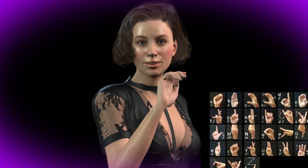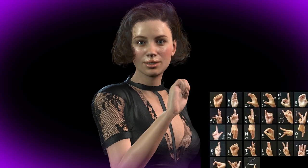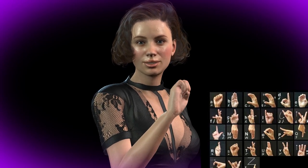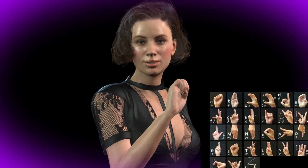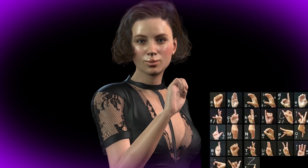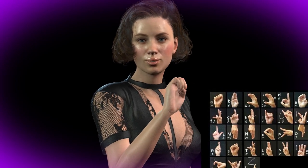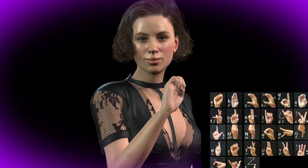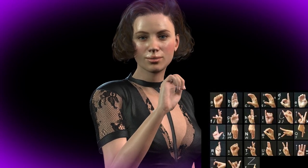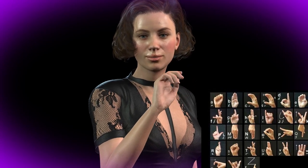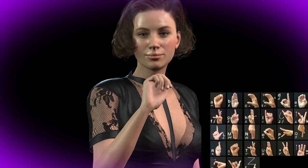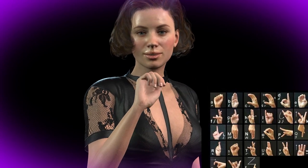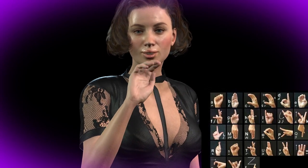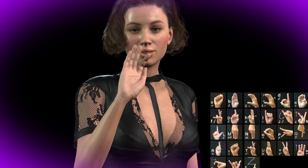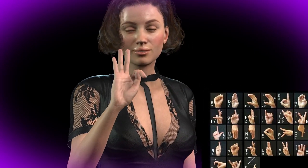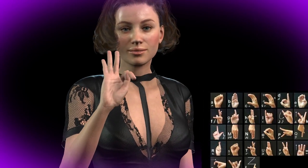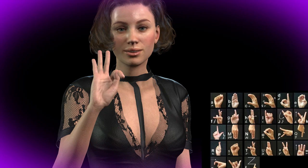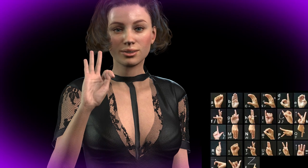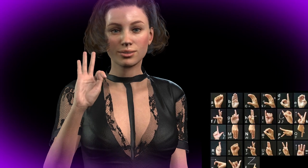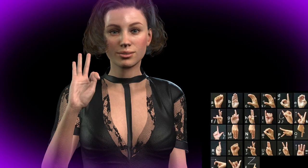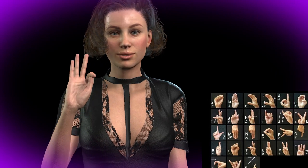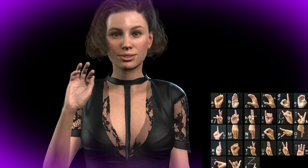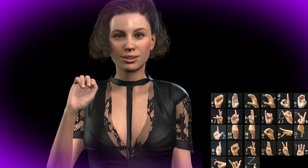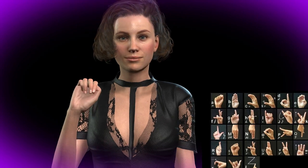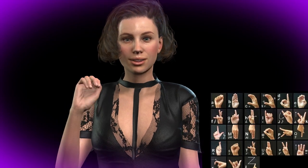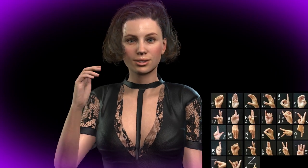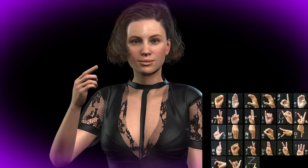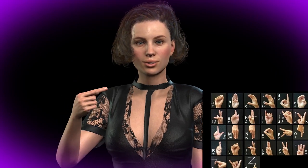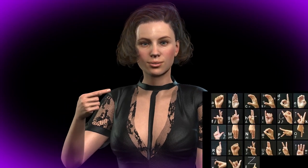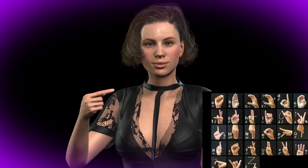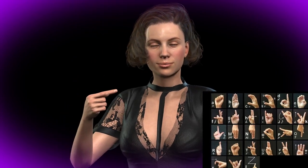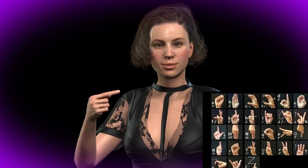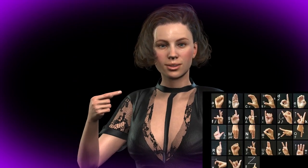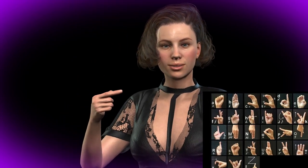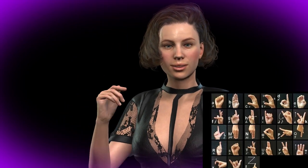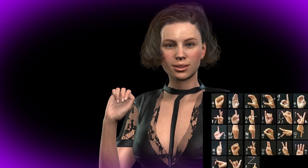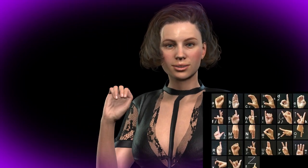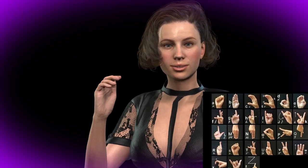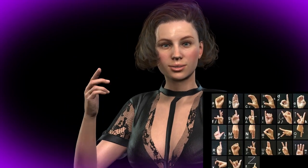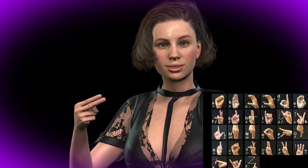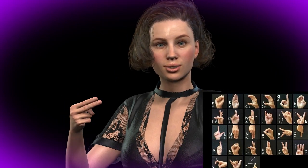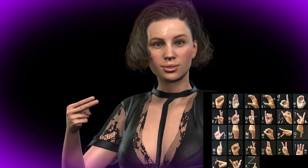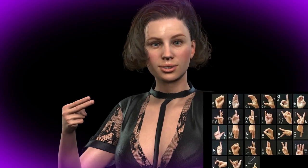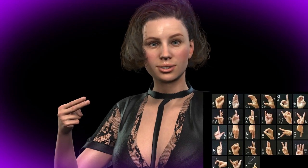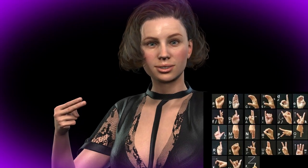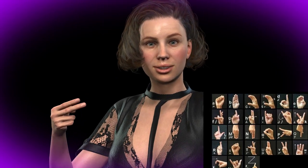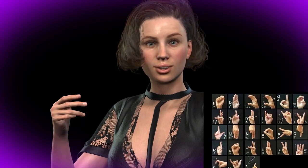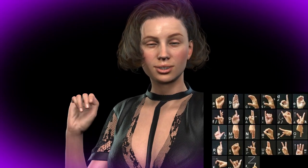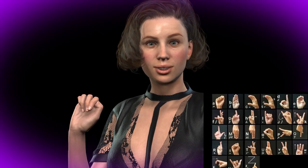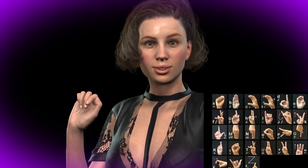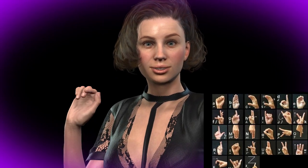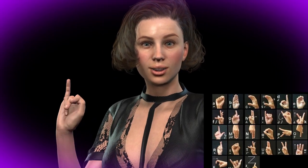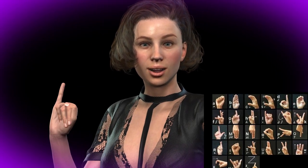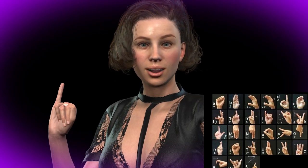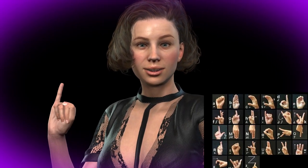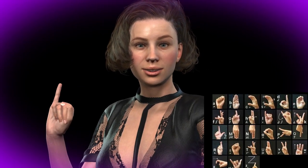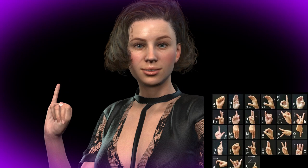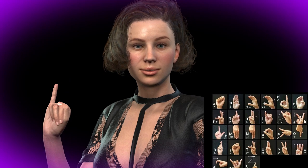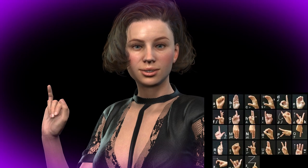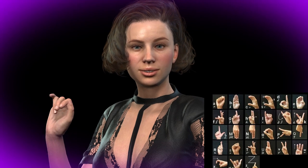things to do my creta fun says thanks for dropping by and that i was created in character creator and animated